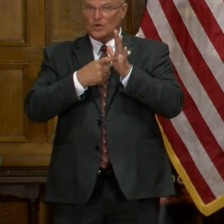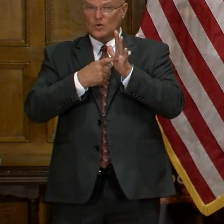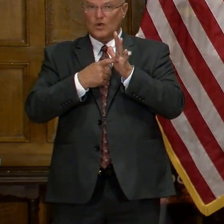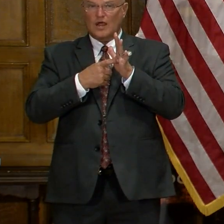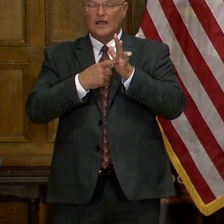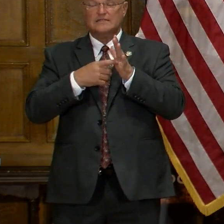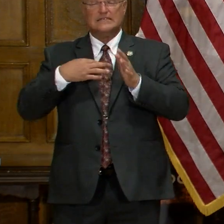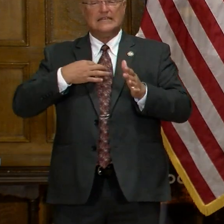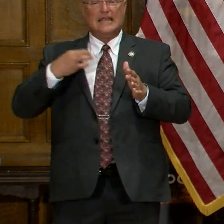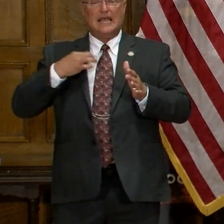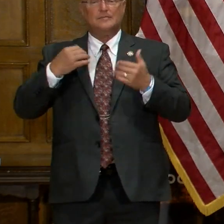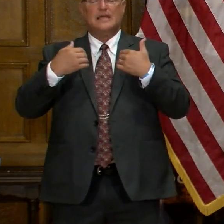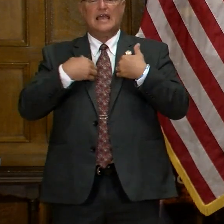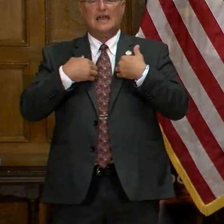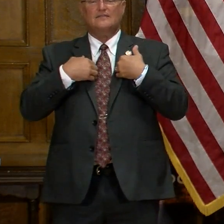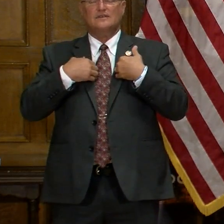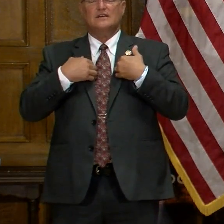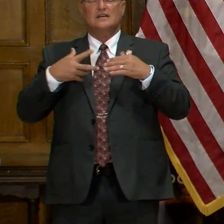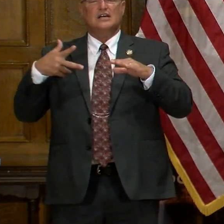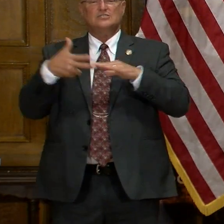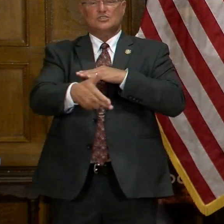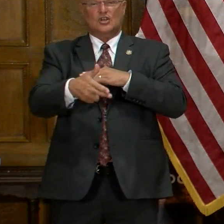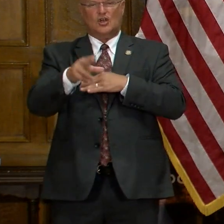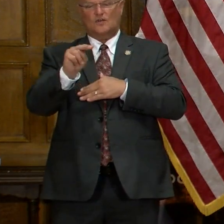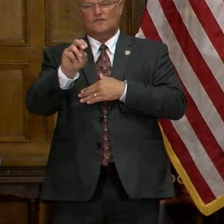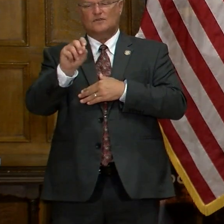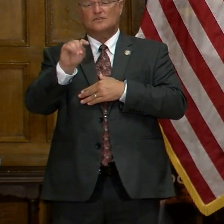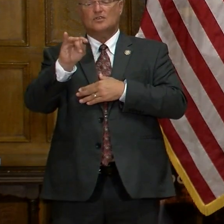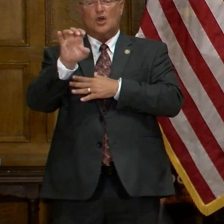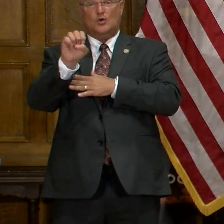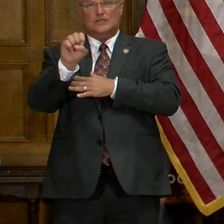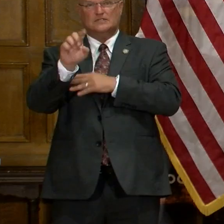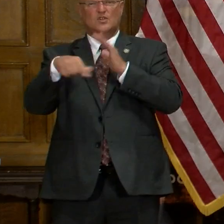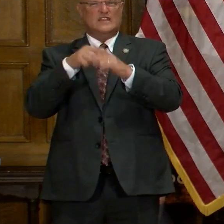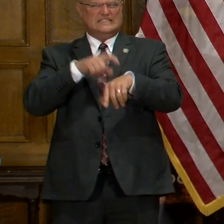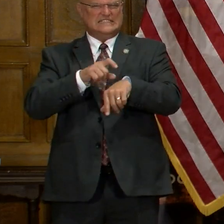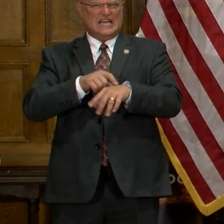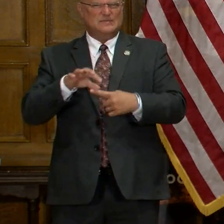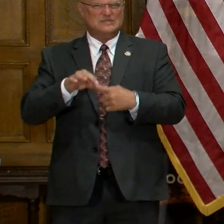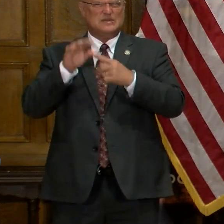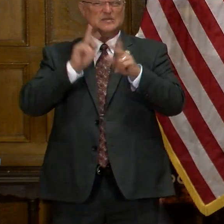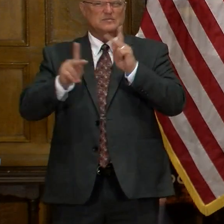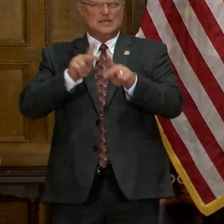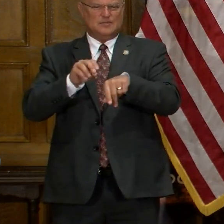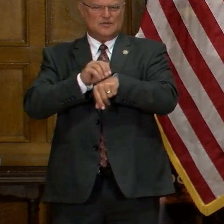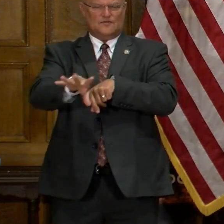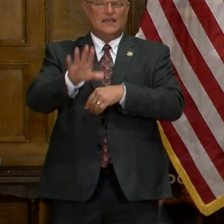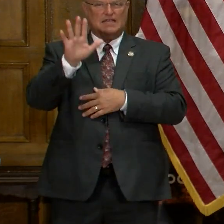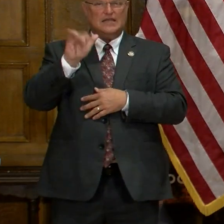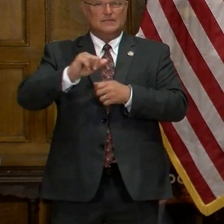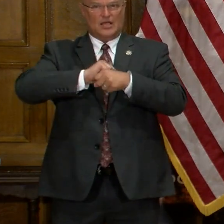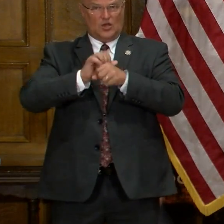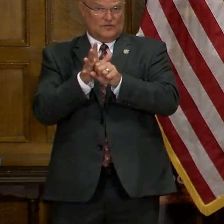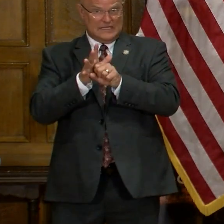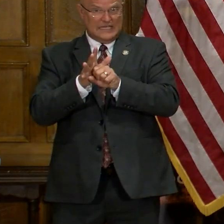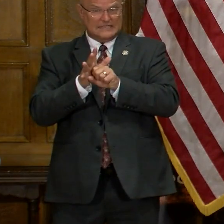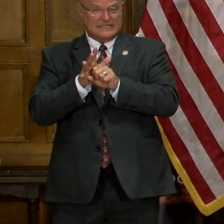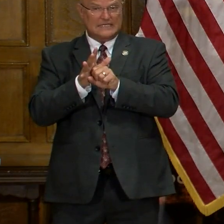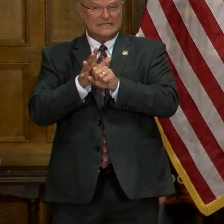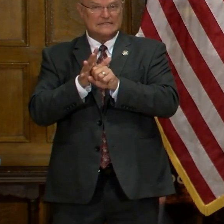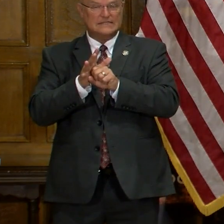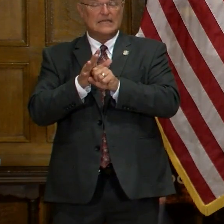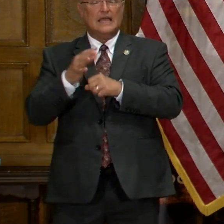an applicant to present a shutoff notice during this time, especially when folks are affected by